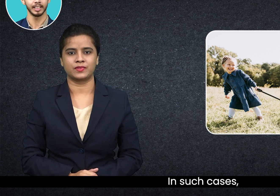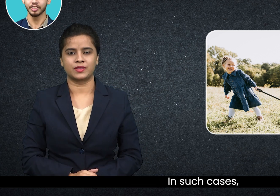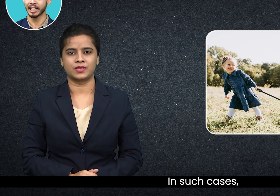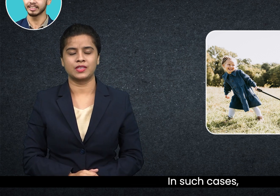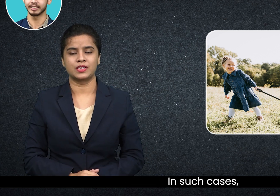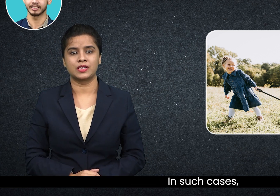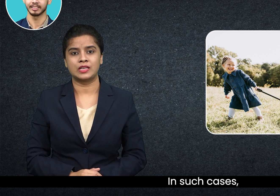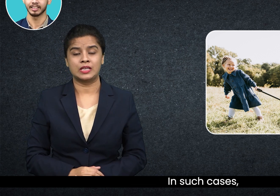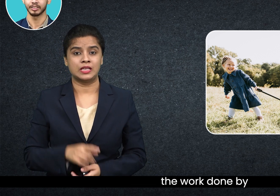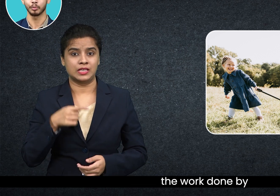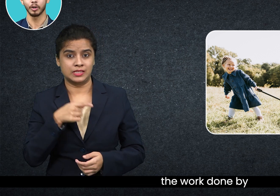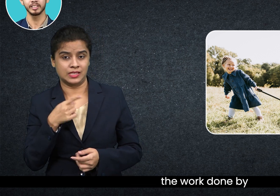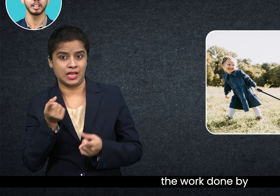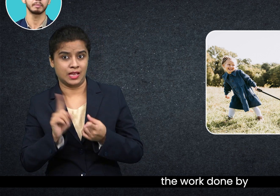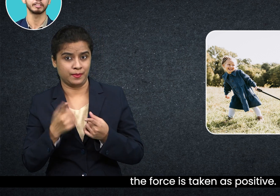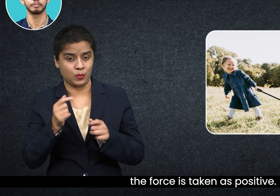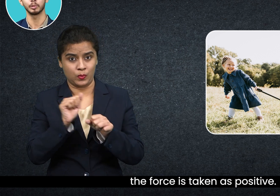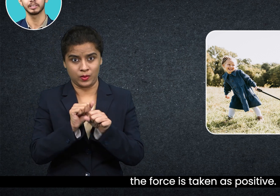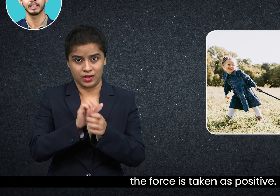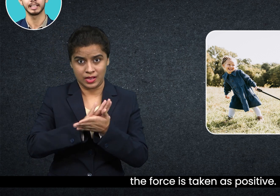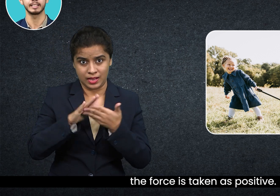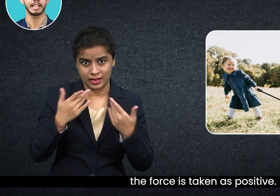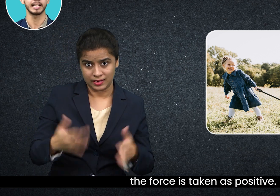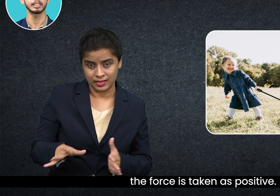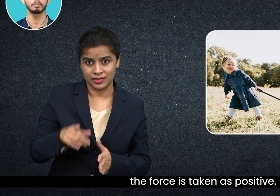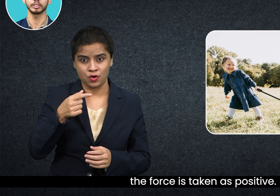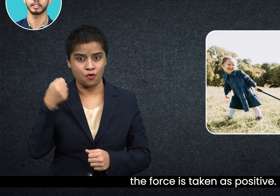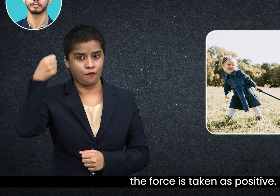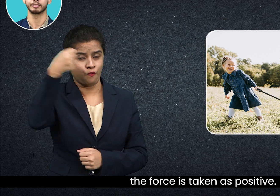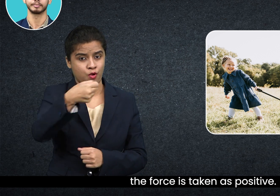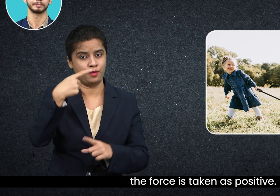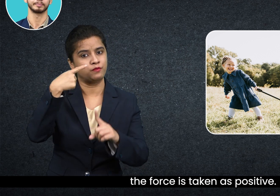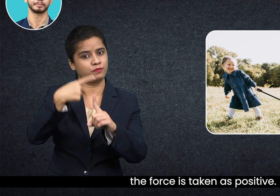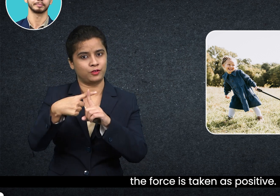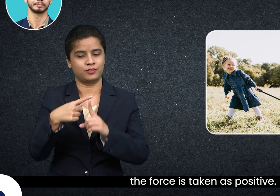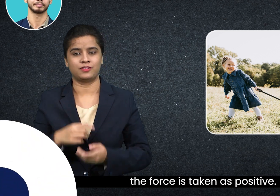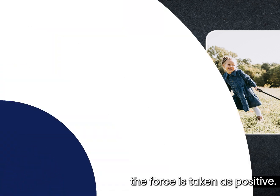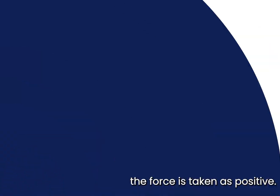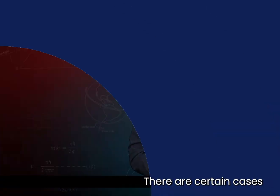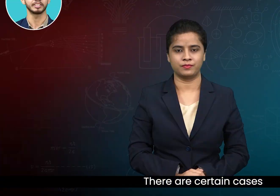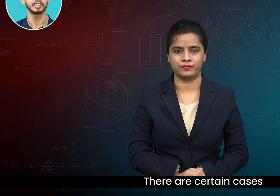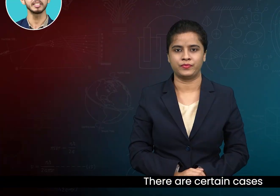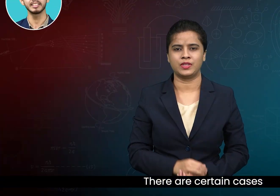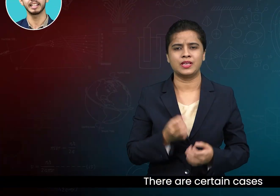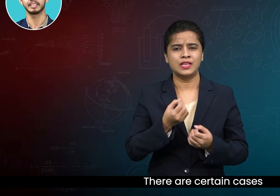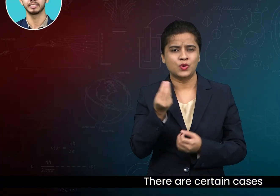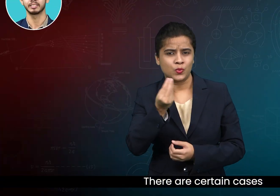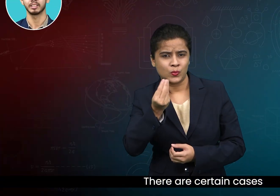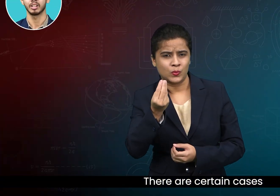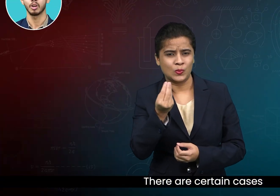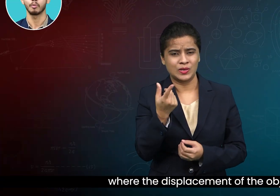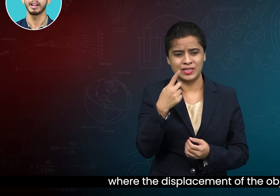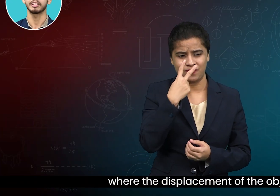In such cases, the work done by the force is taken as positive. There are certain